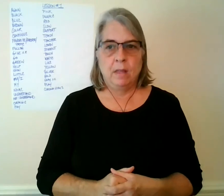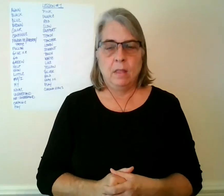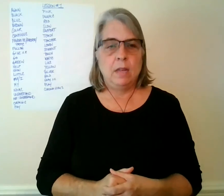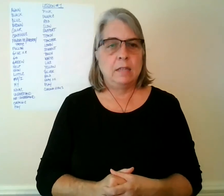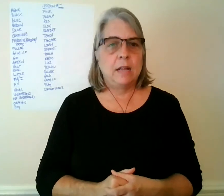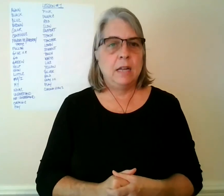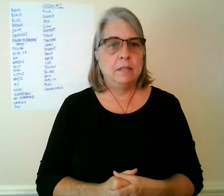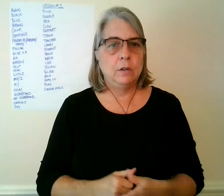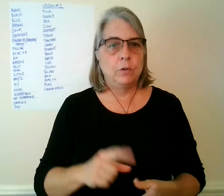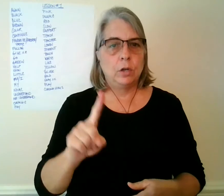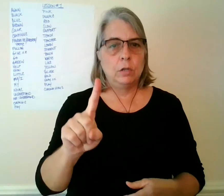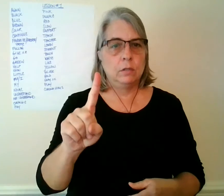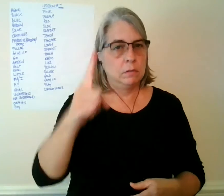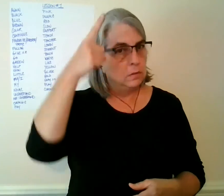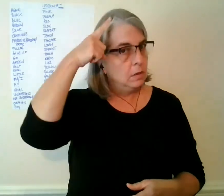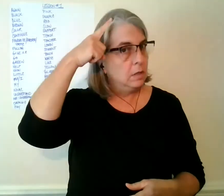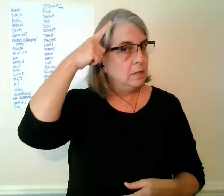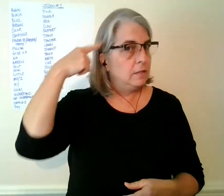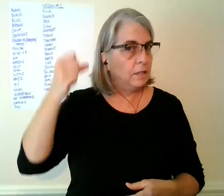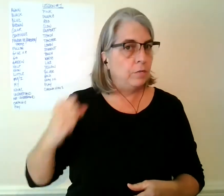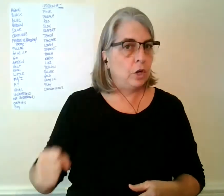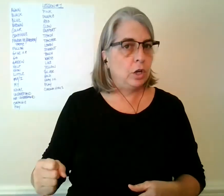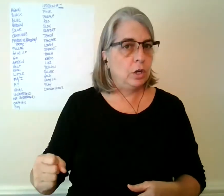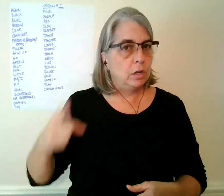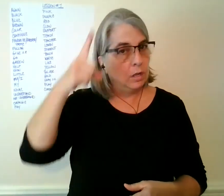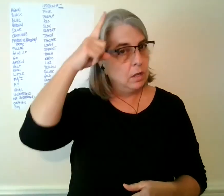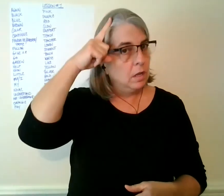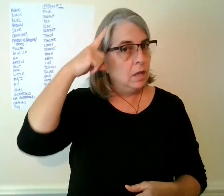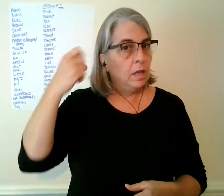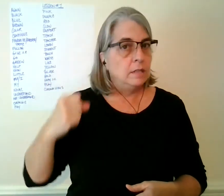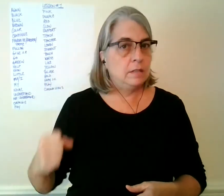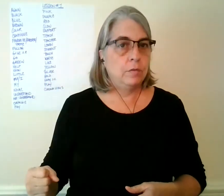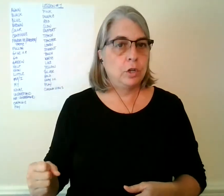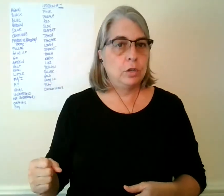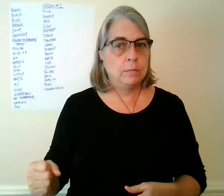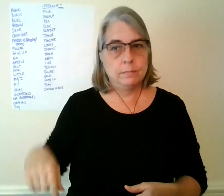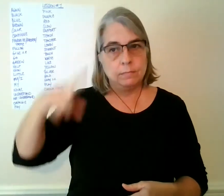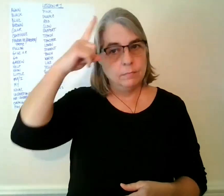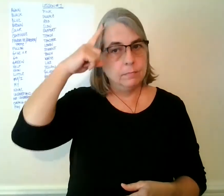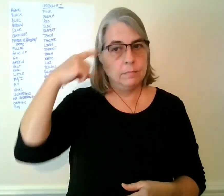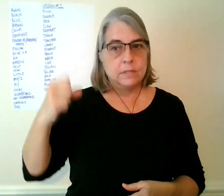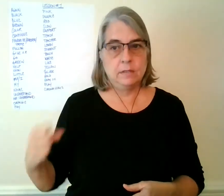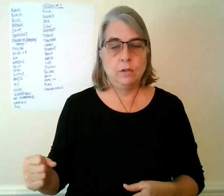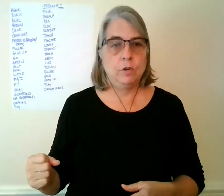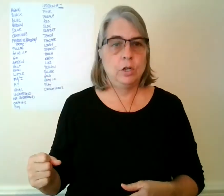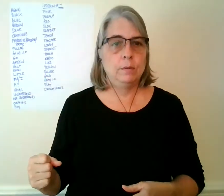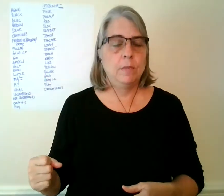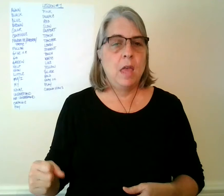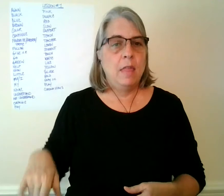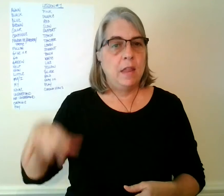Then the next sign is silver, silver, silver, silver. The next